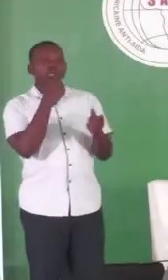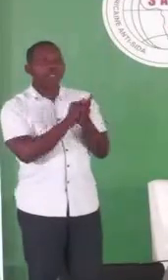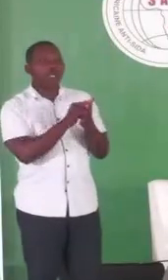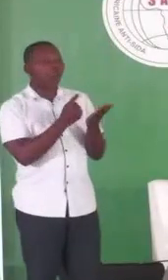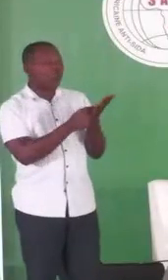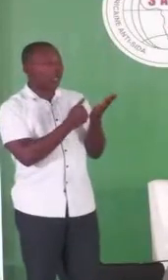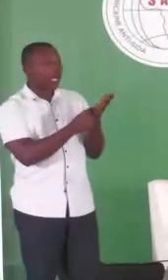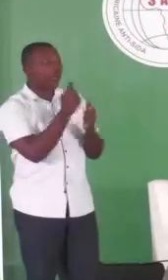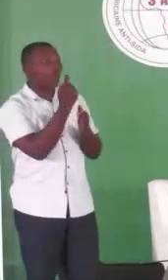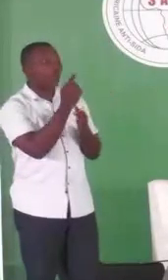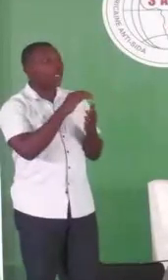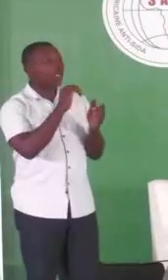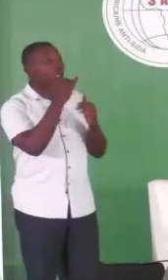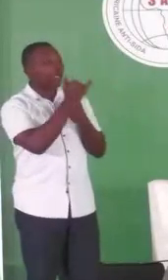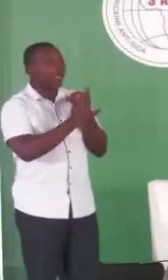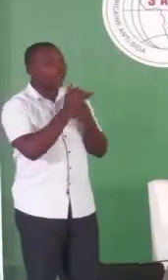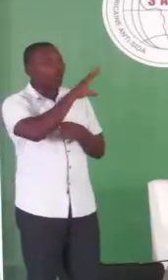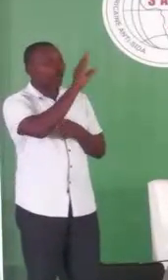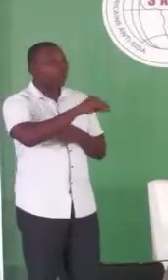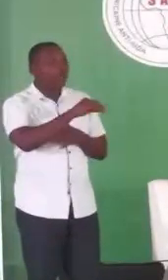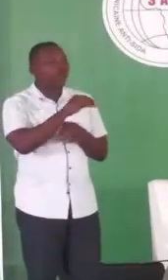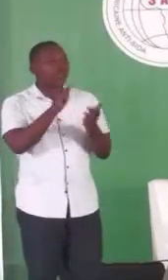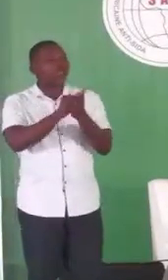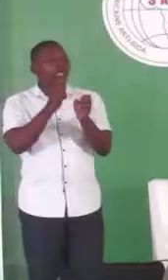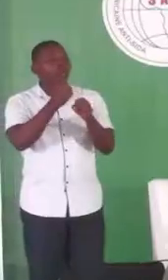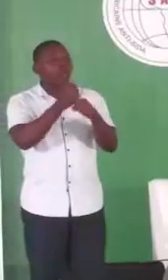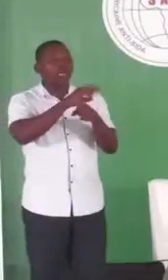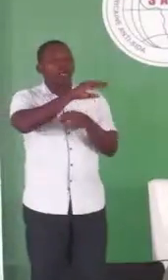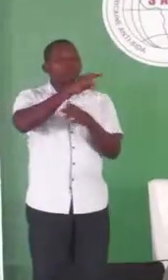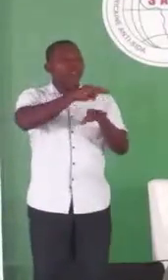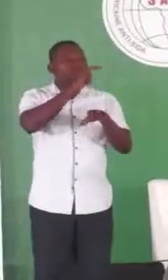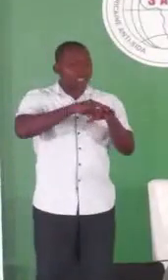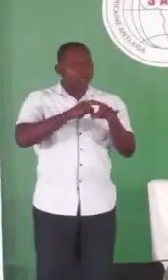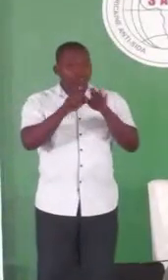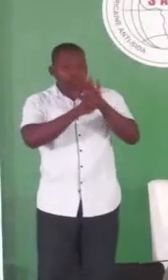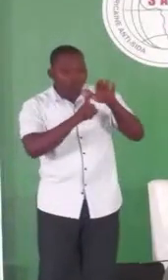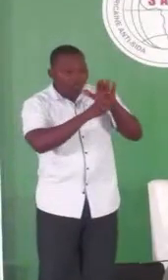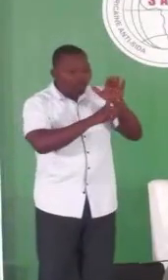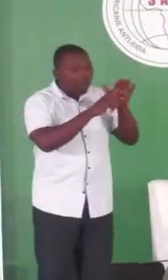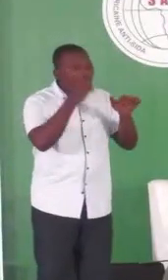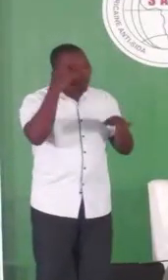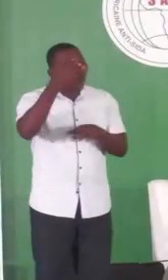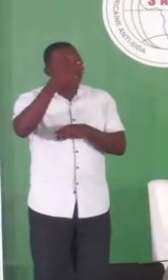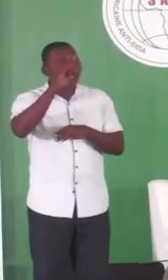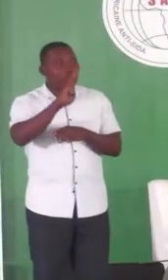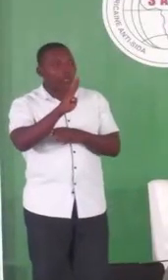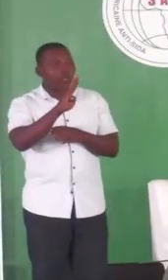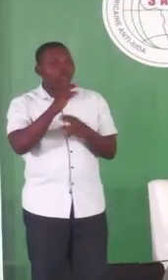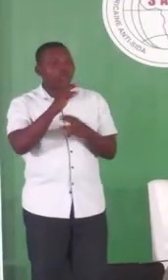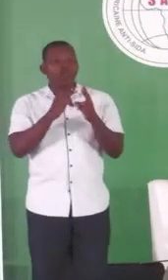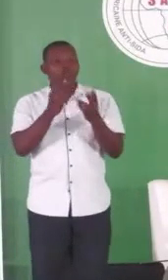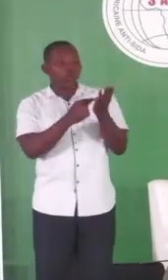in Africa that started a nationwide screening for viral hepatitis. And in Uganda, which is our model